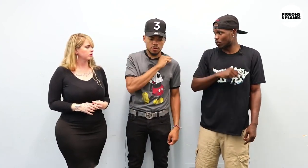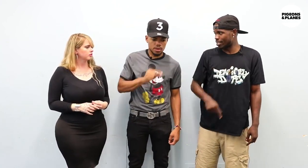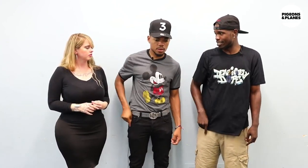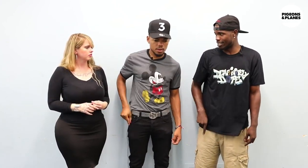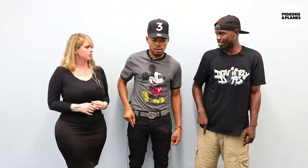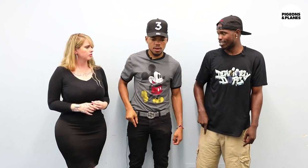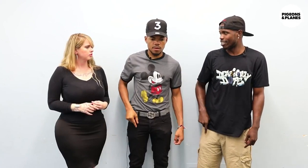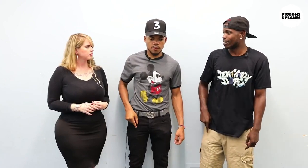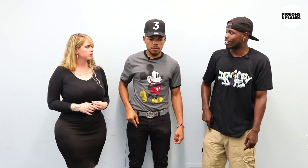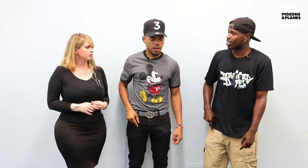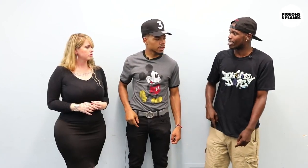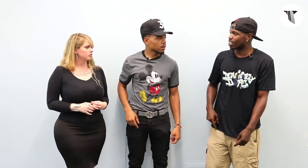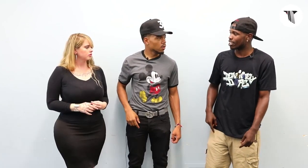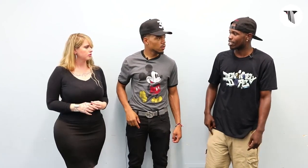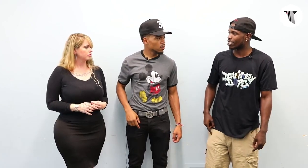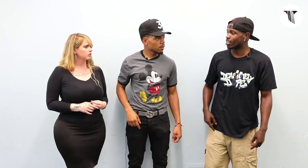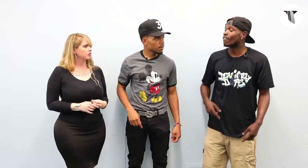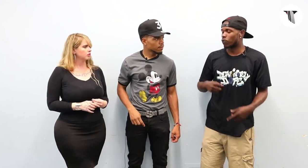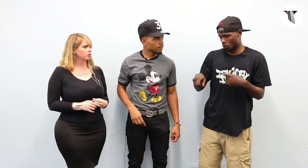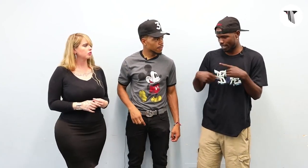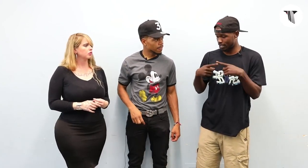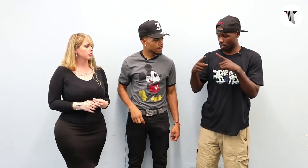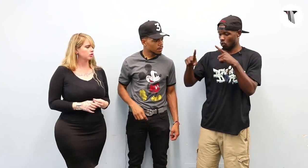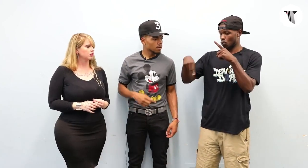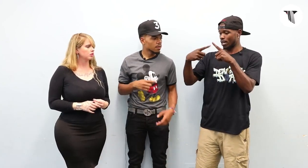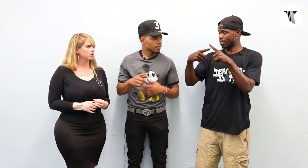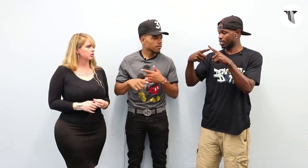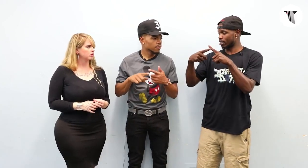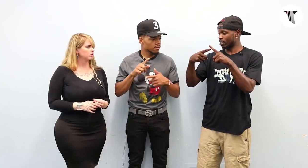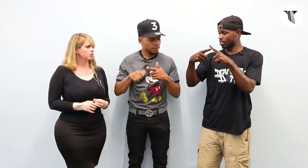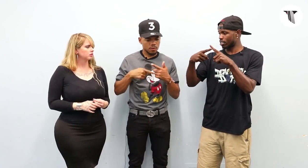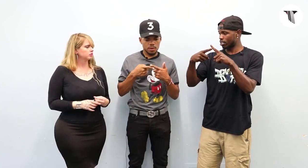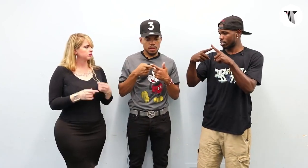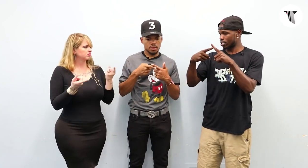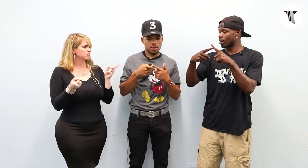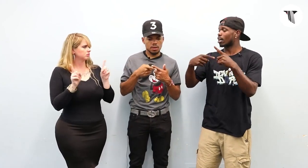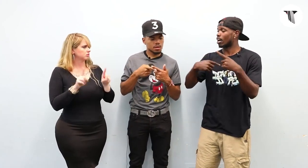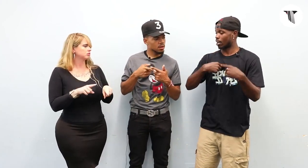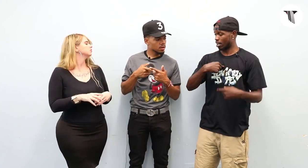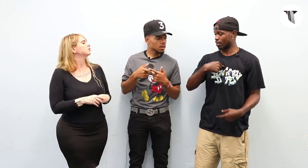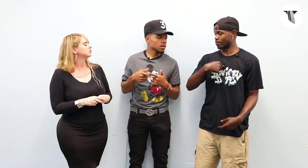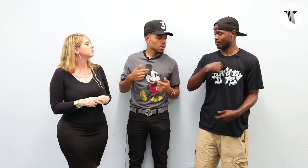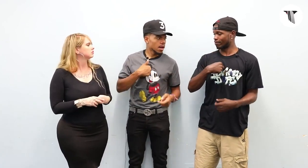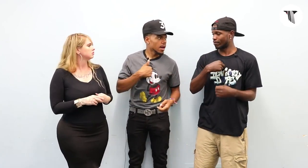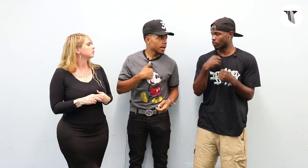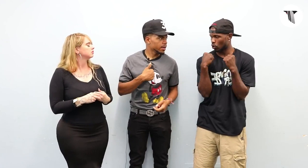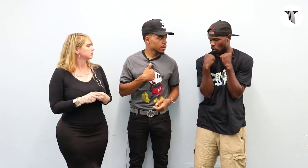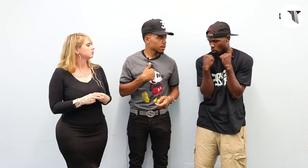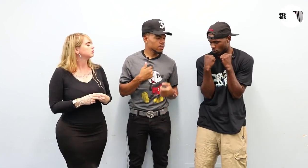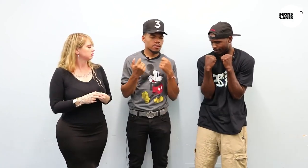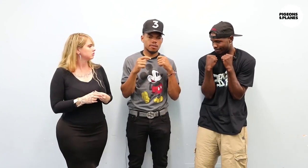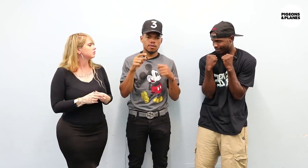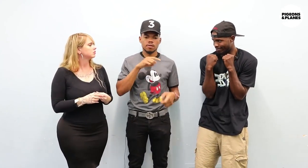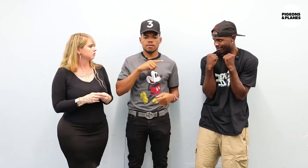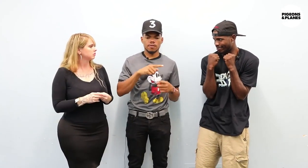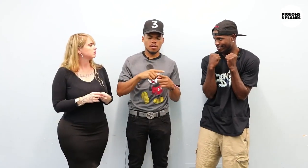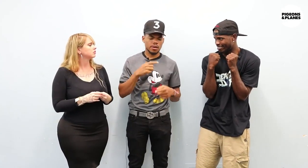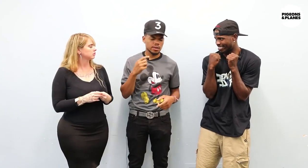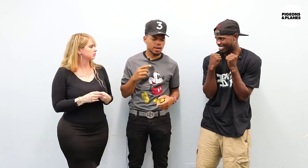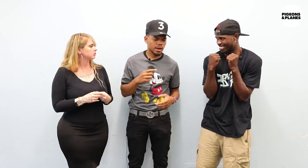queen. For when I get cold. For when? When? For when? I. Cold. Okay, can I get